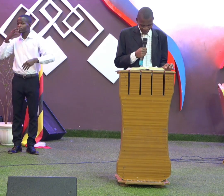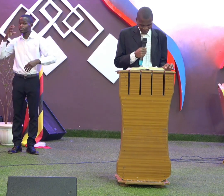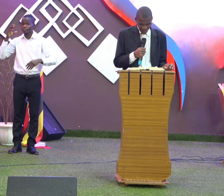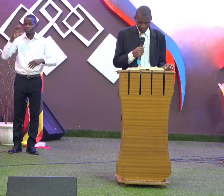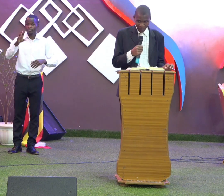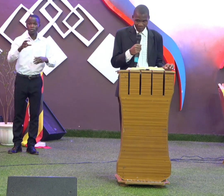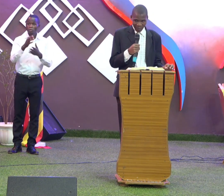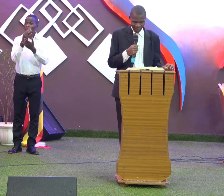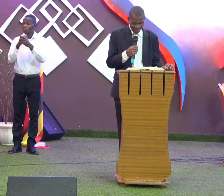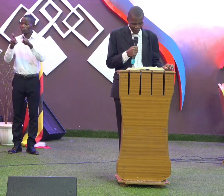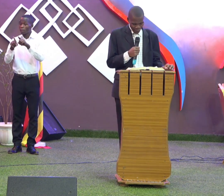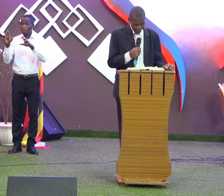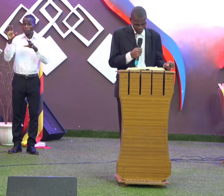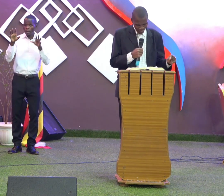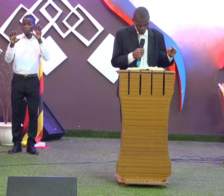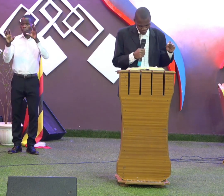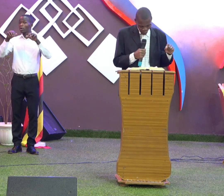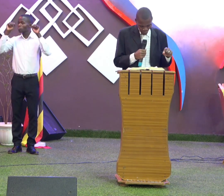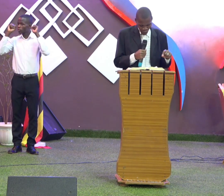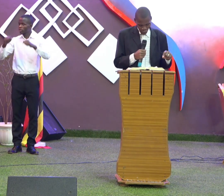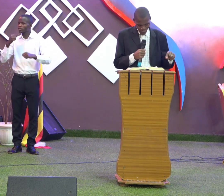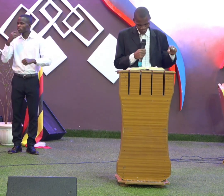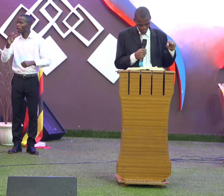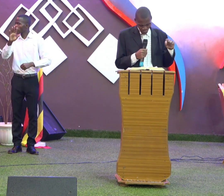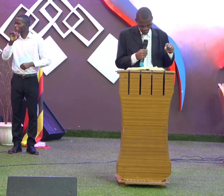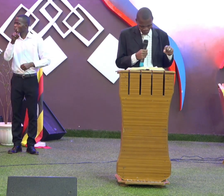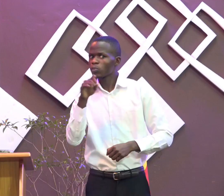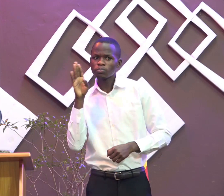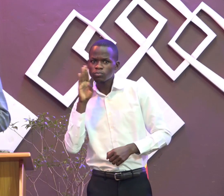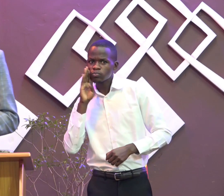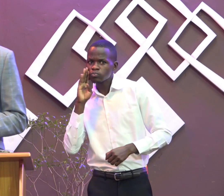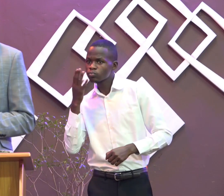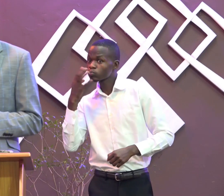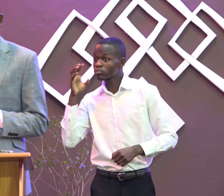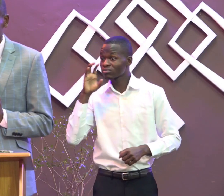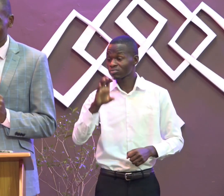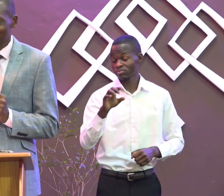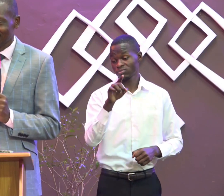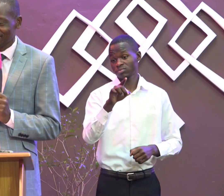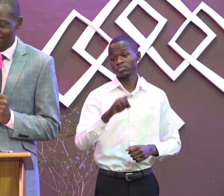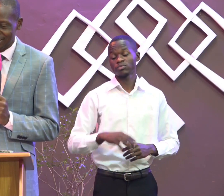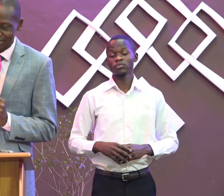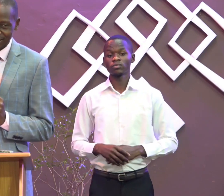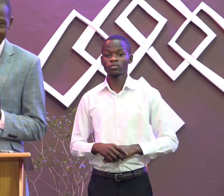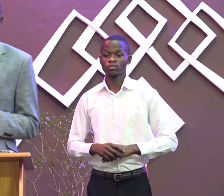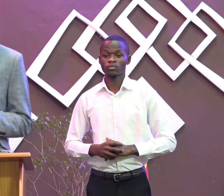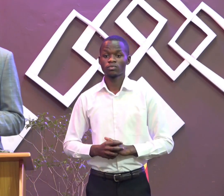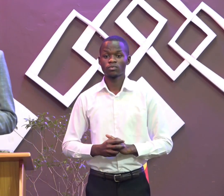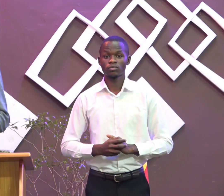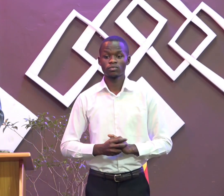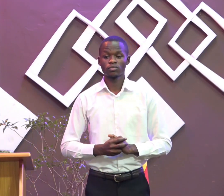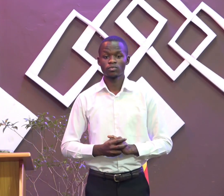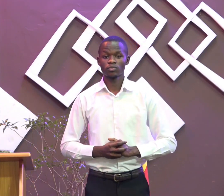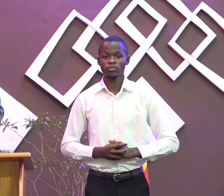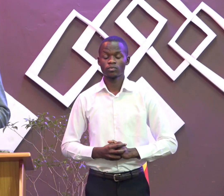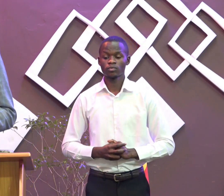waye akukolimite. Even in your bedroom when you are alone, please don't try to curse, because you